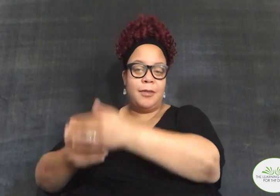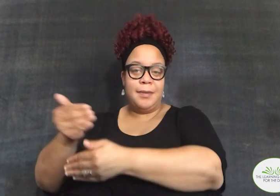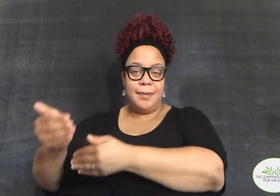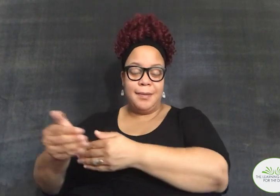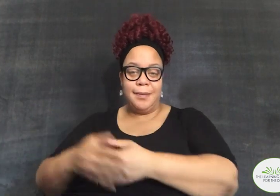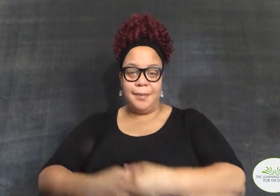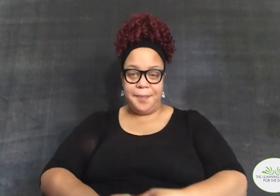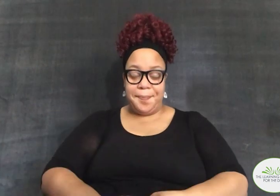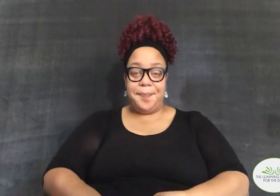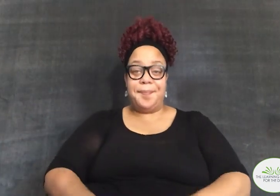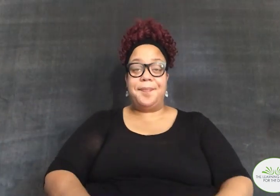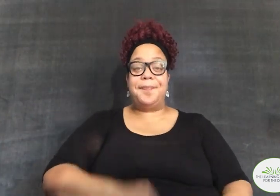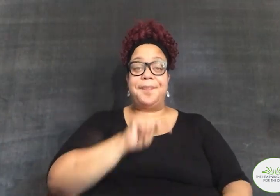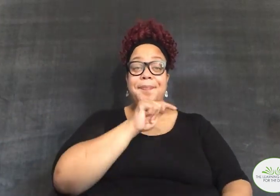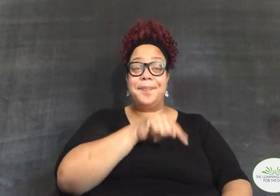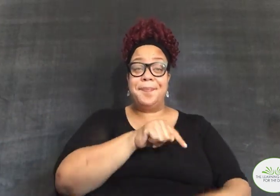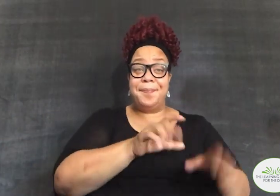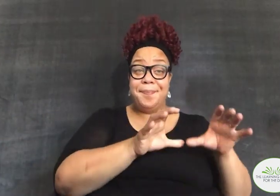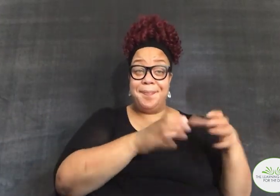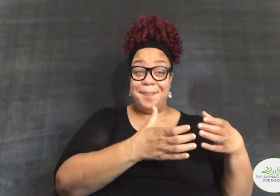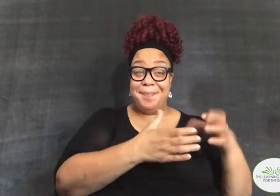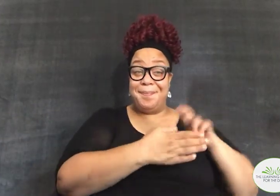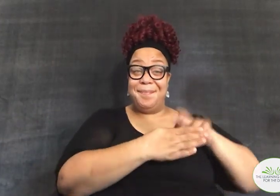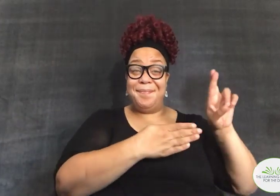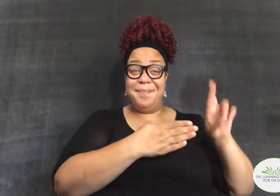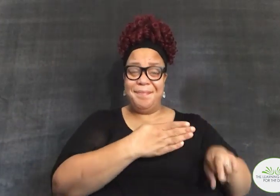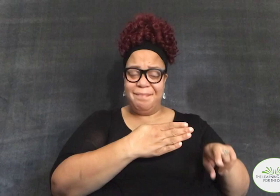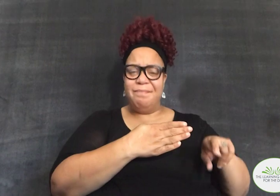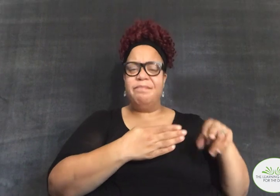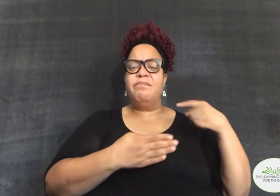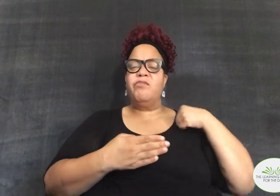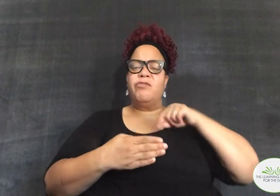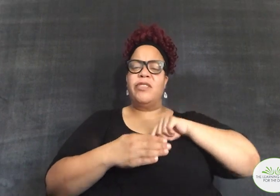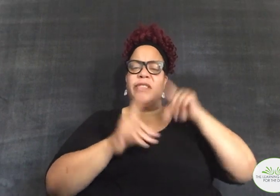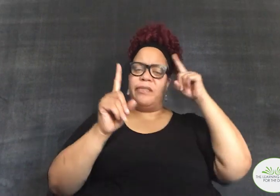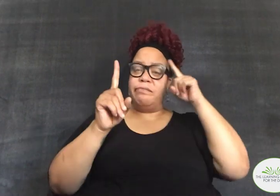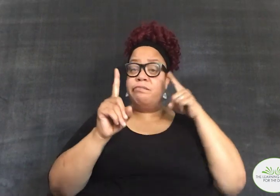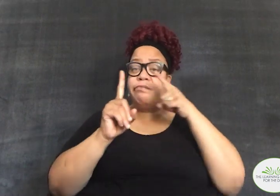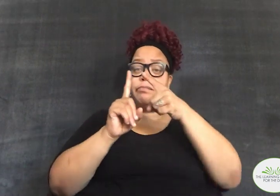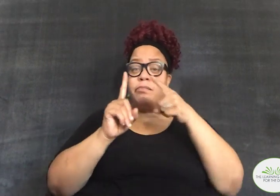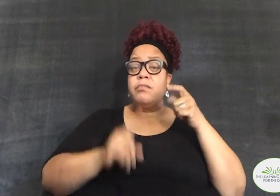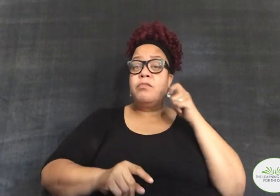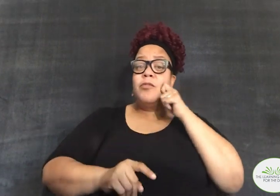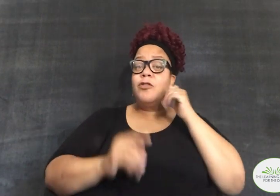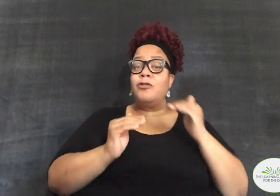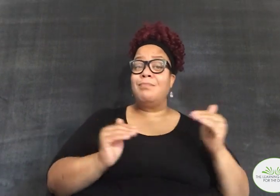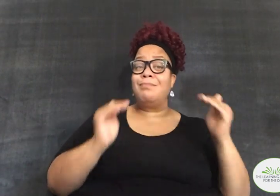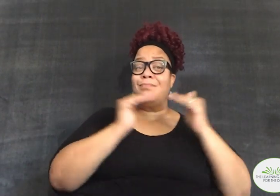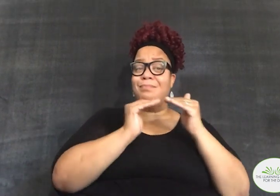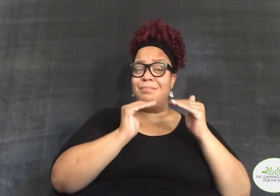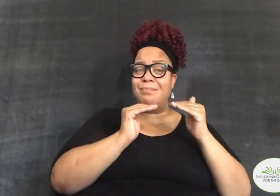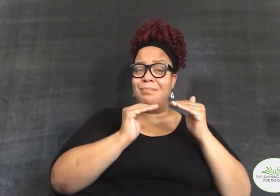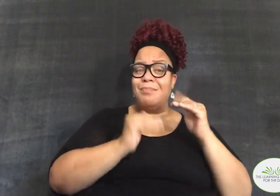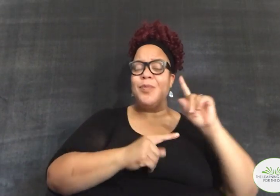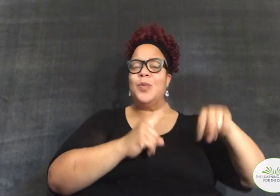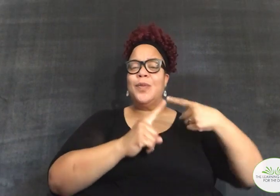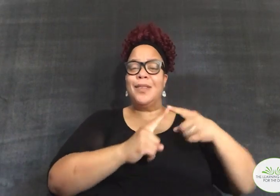longer determines one's socioeconomic outcomes. When everyone has what they need